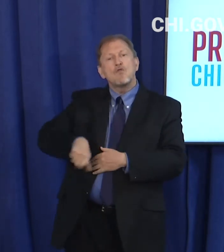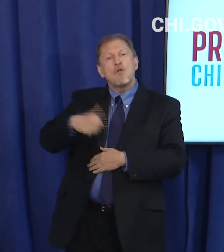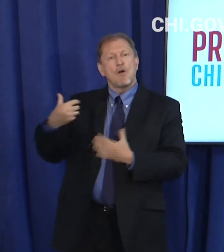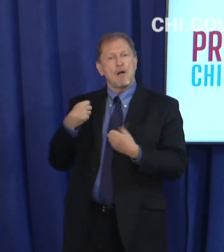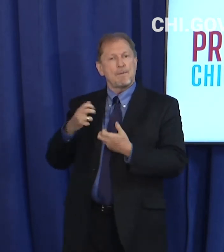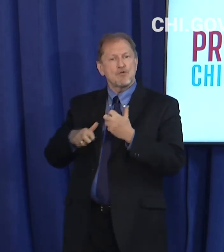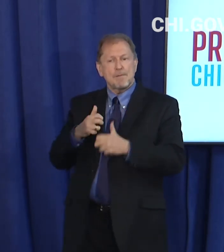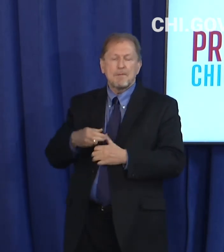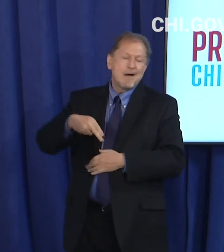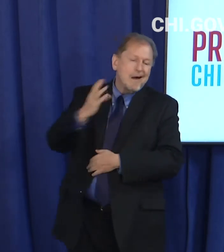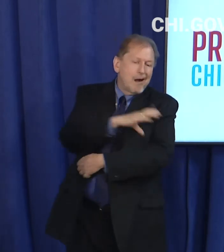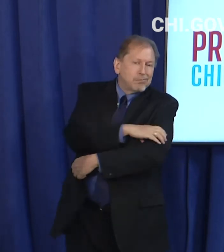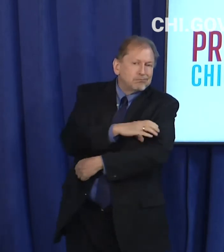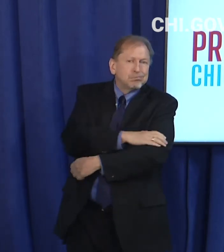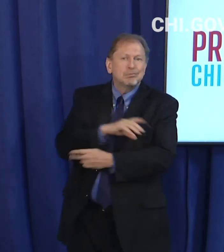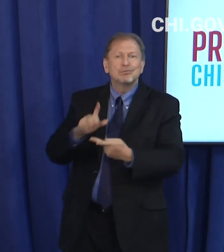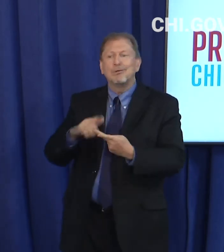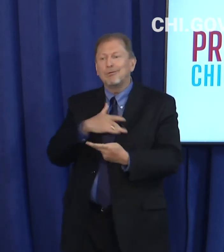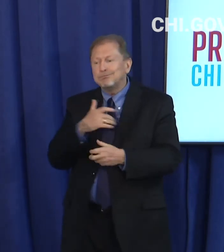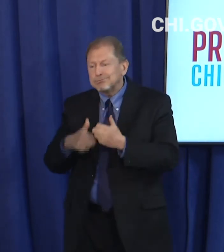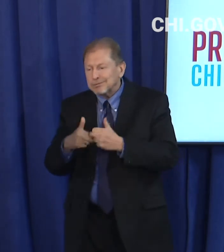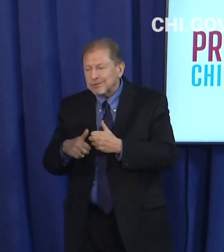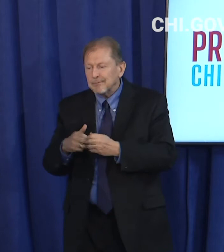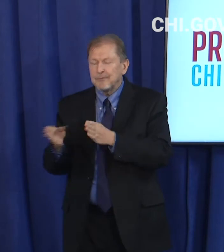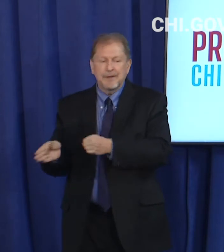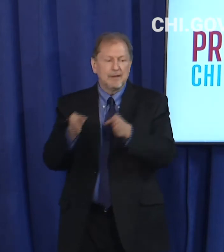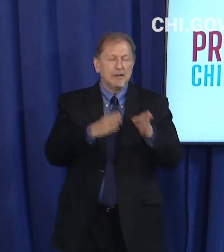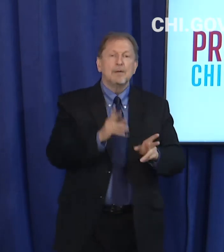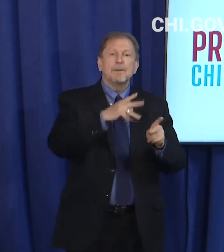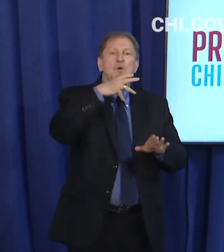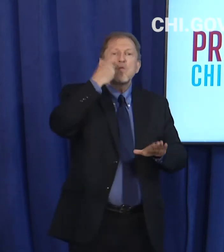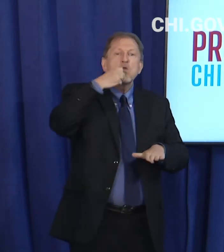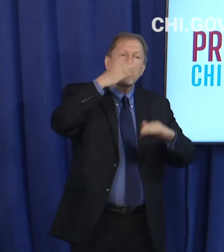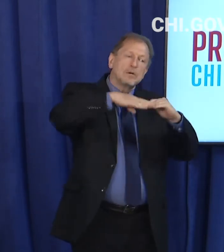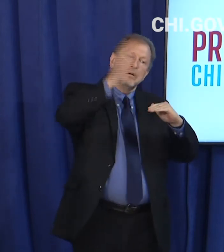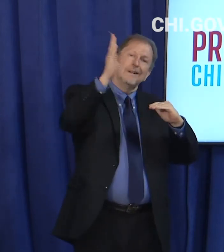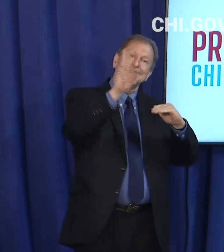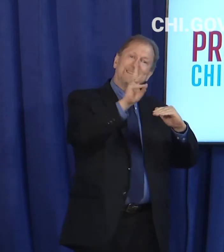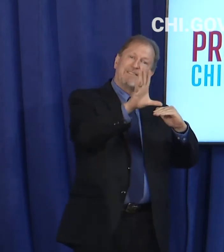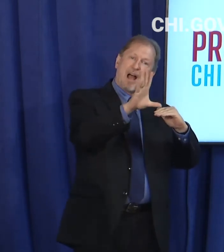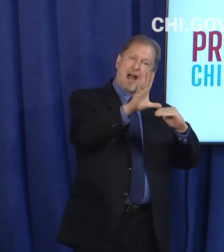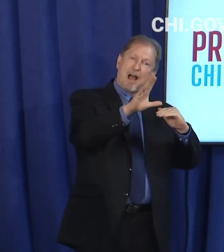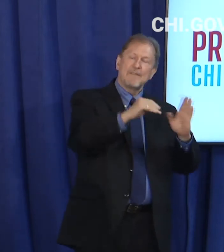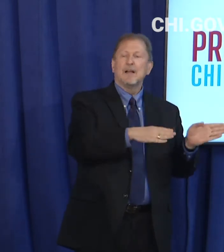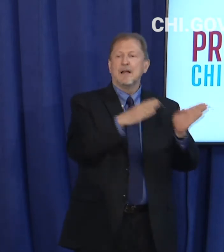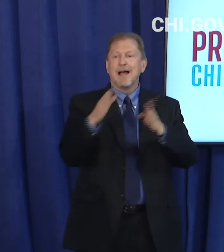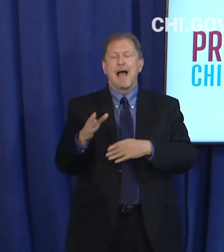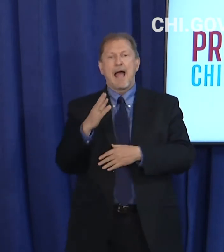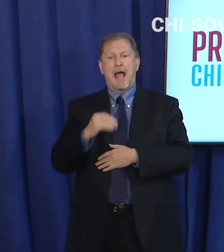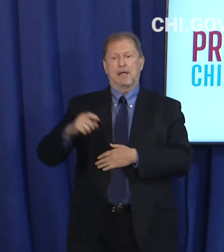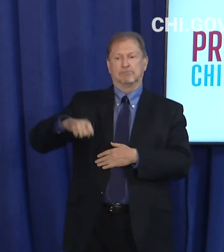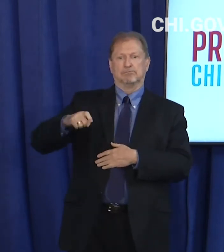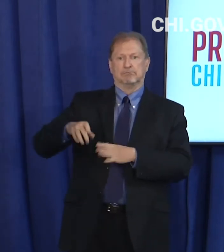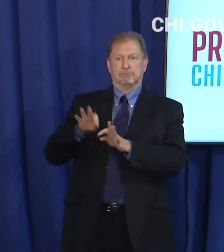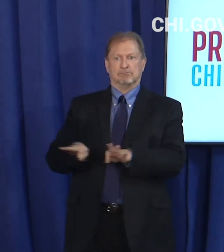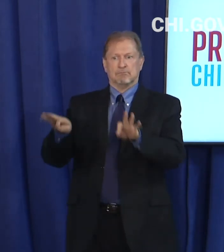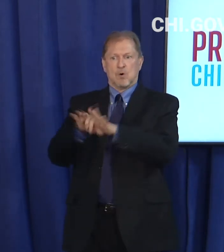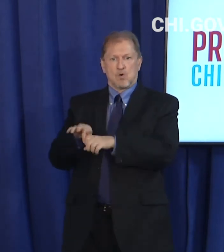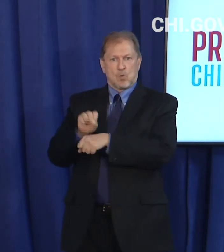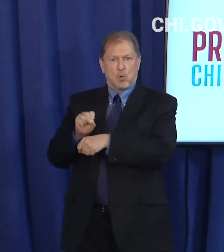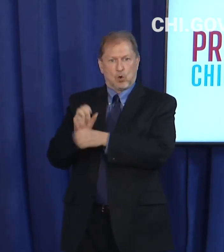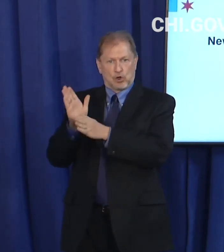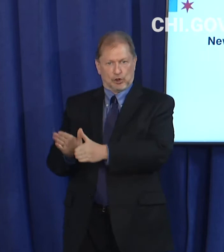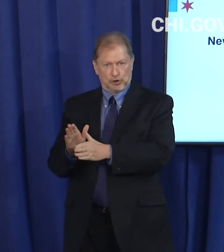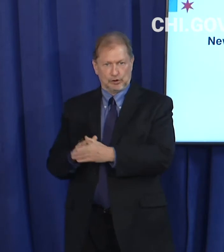persons over 65, and essential workers. Now, I will note that the Chicago Department of Public Health has launched